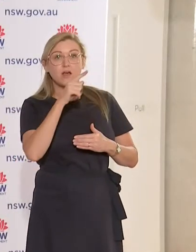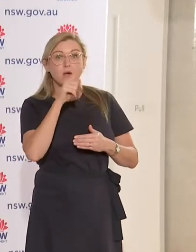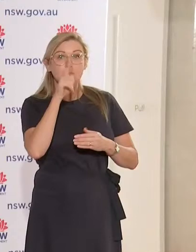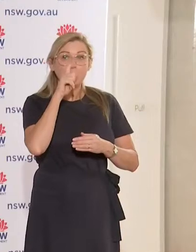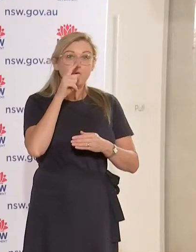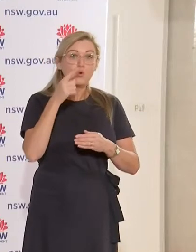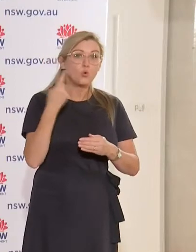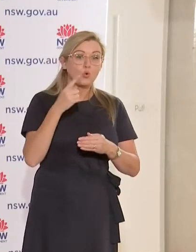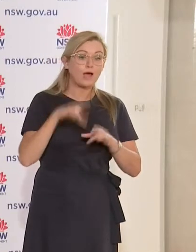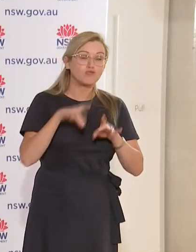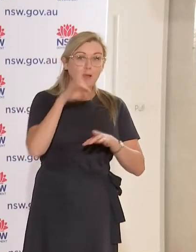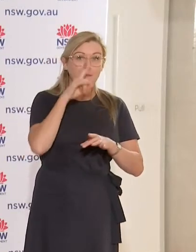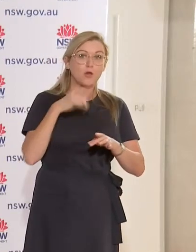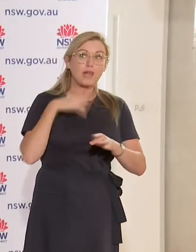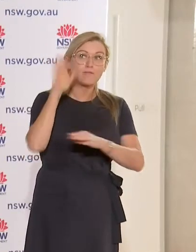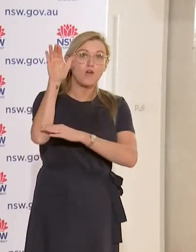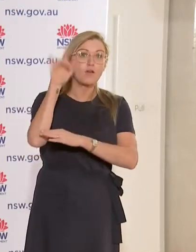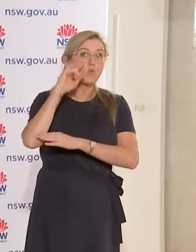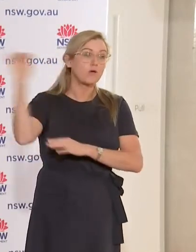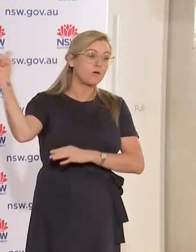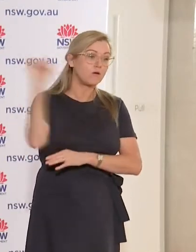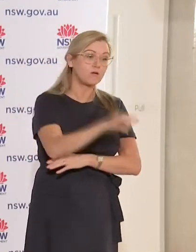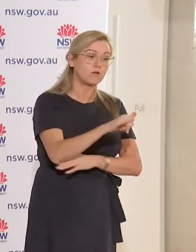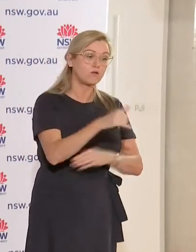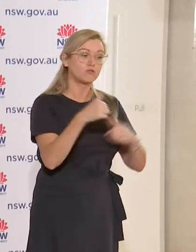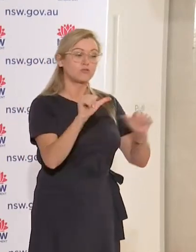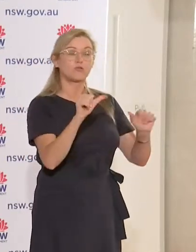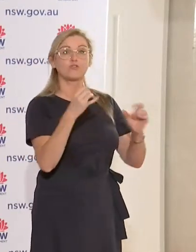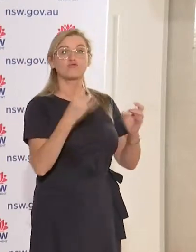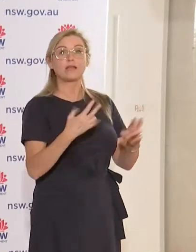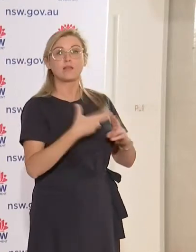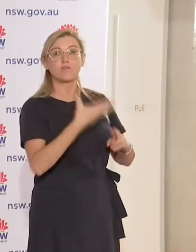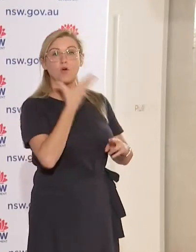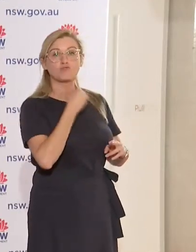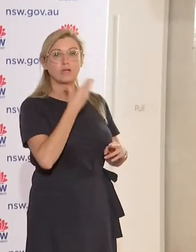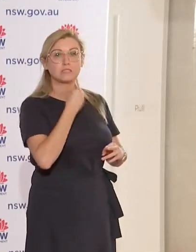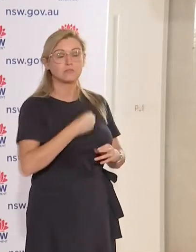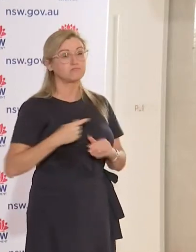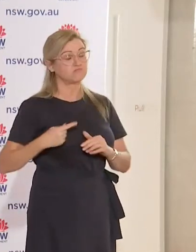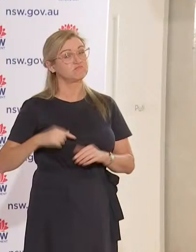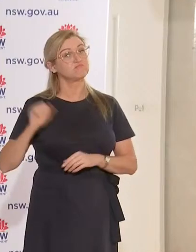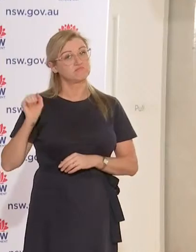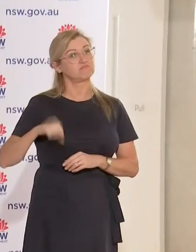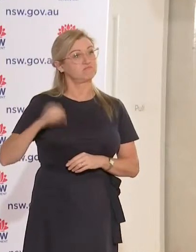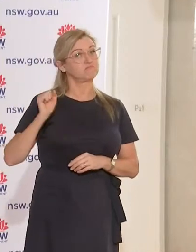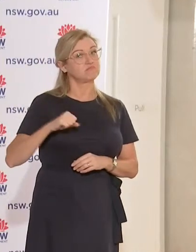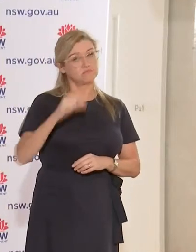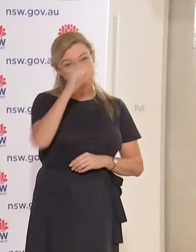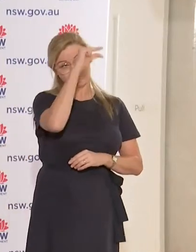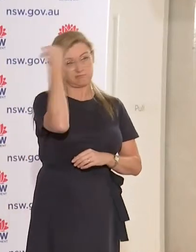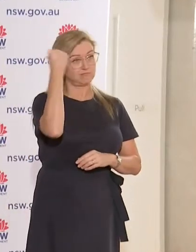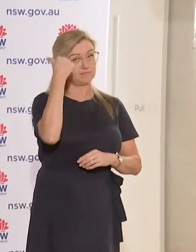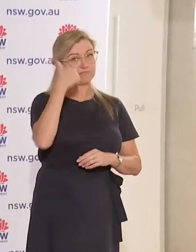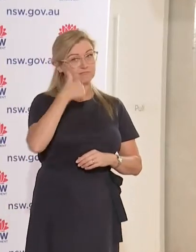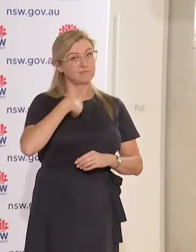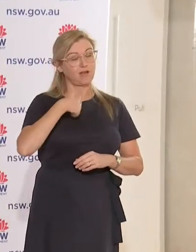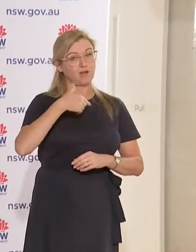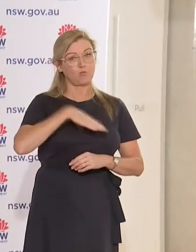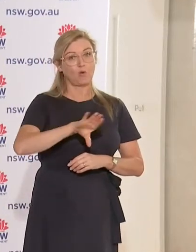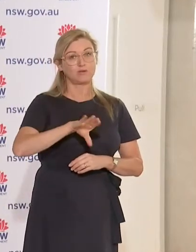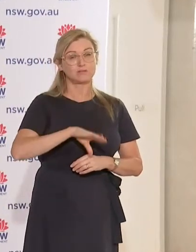that? People are very focused on that right now. Oh, absolutely. That's my intention, not only that families